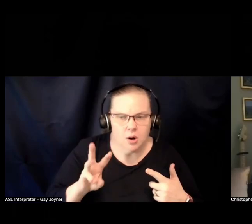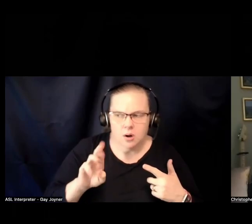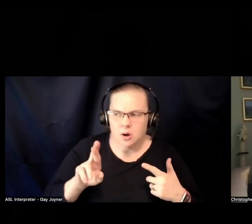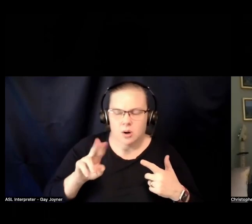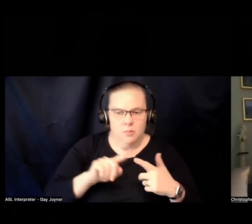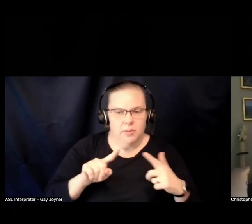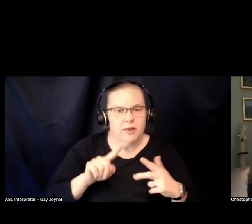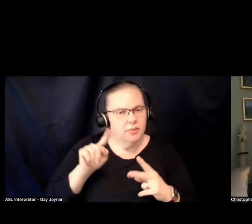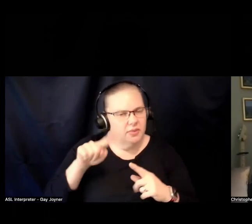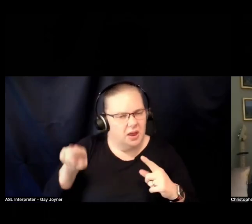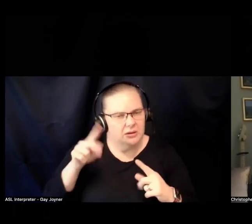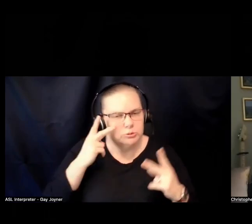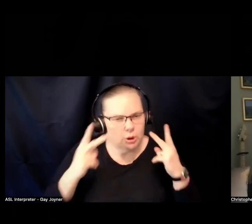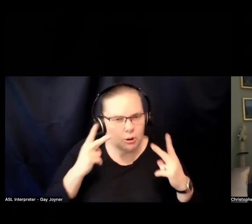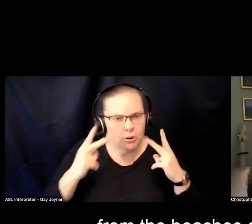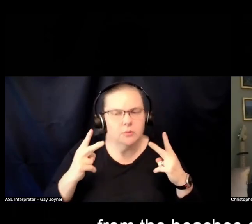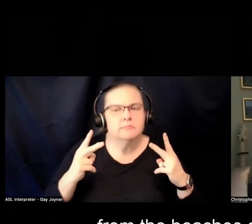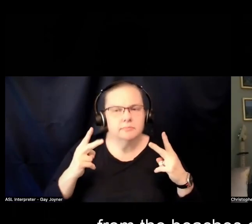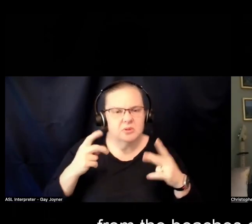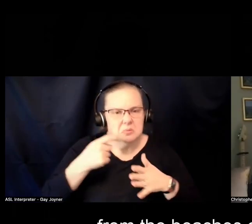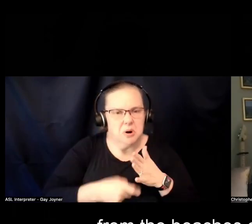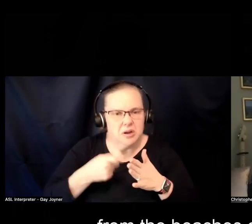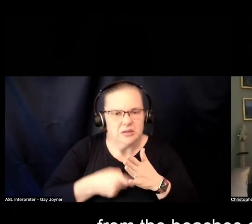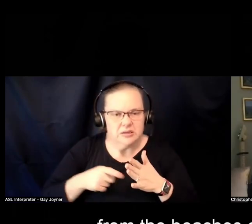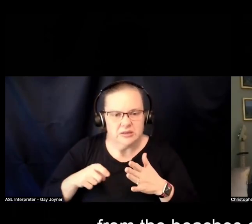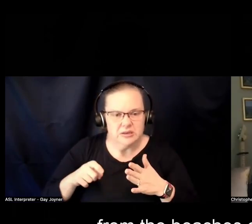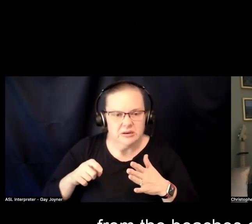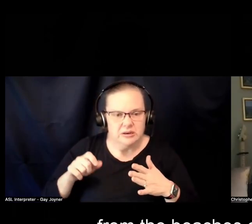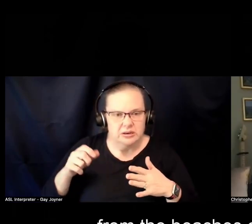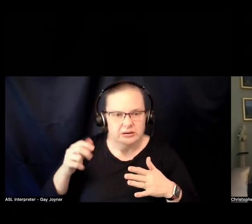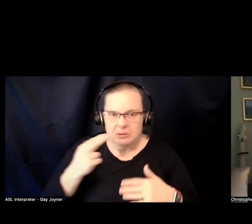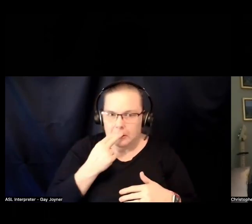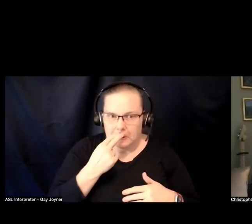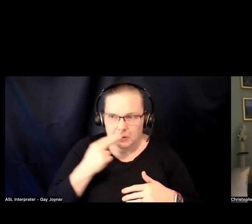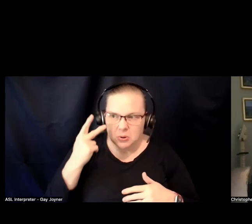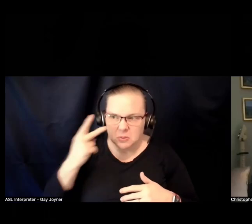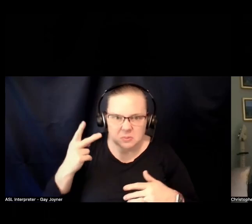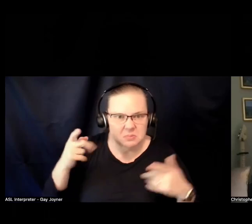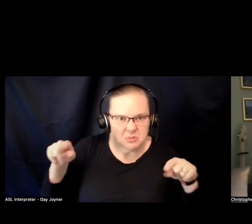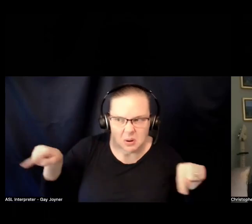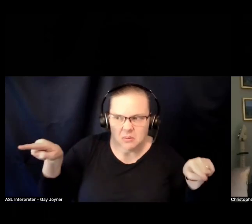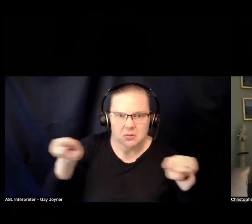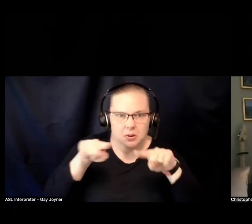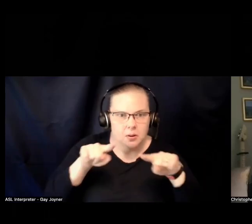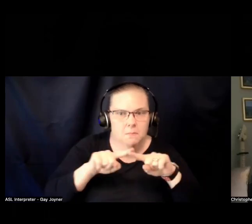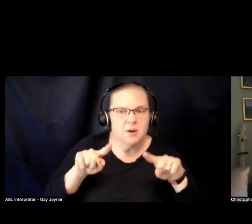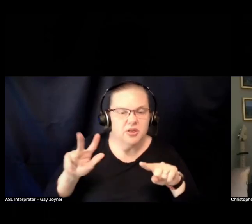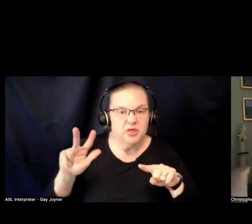price exacted by Hitler's divisions from the beaches of Normandy across the Rhine River into the very heart of the Third